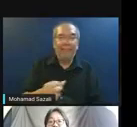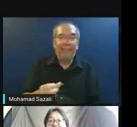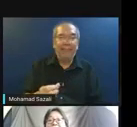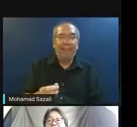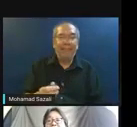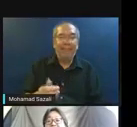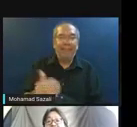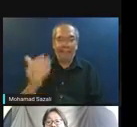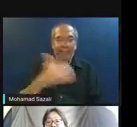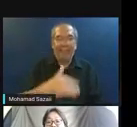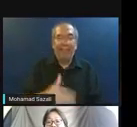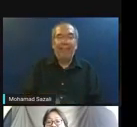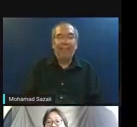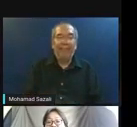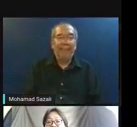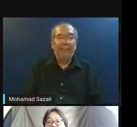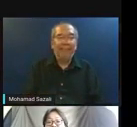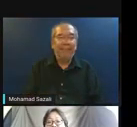Next slide, please.